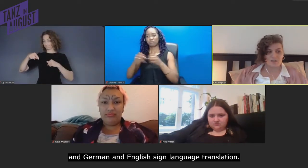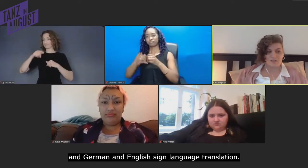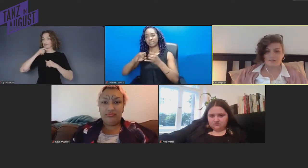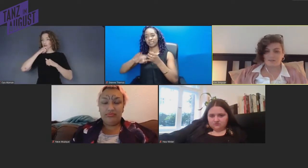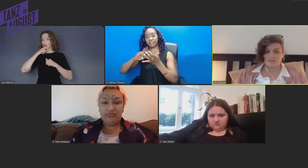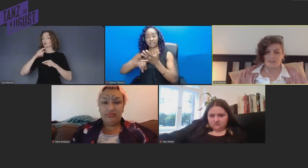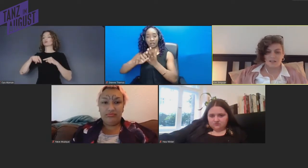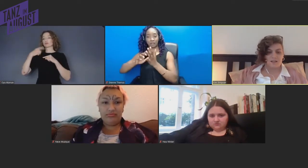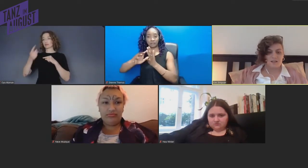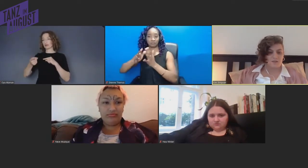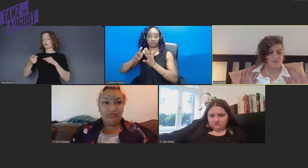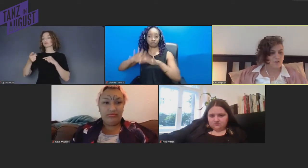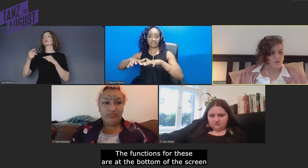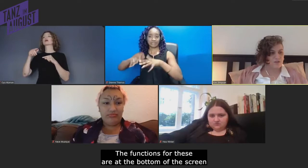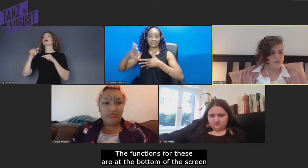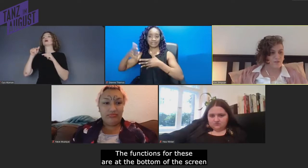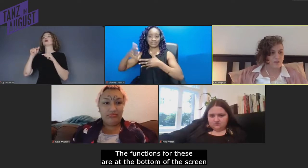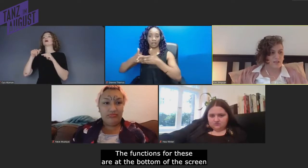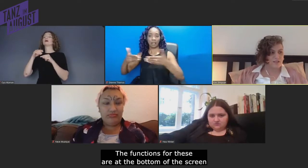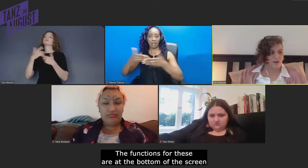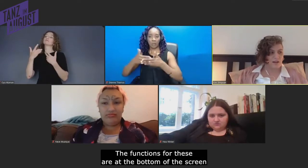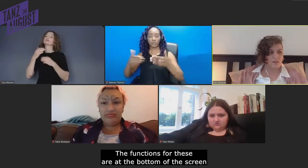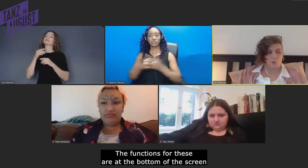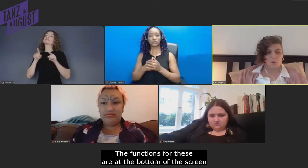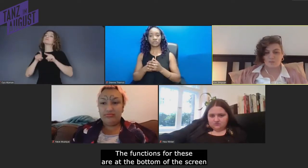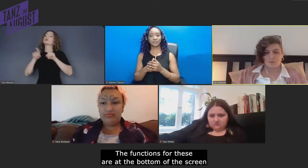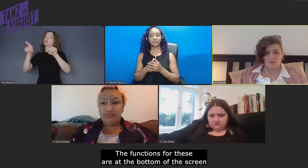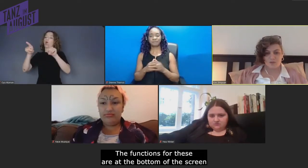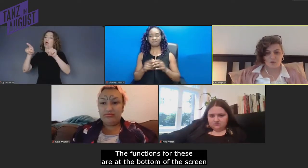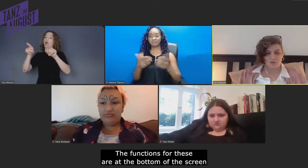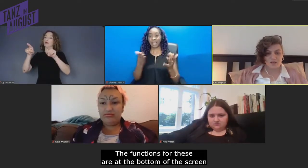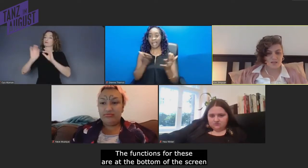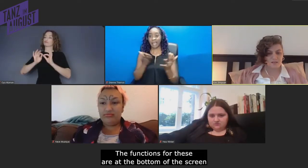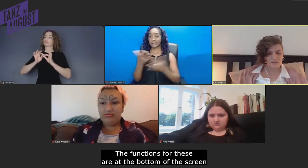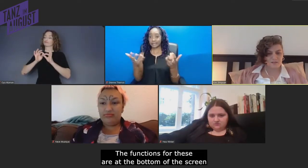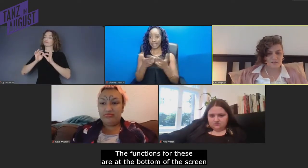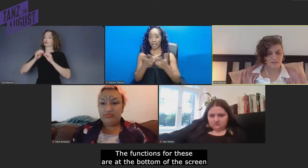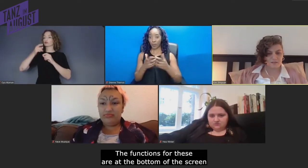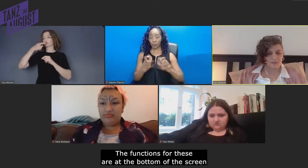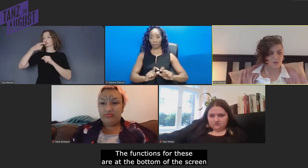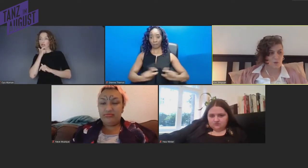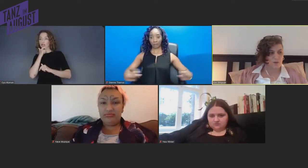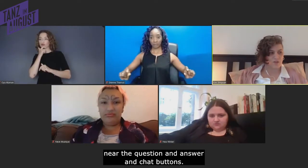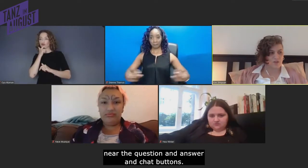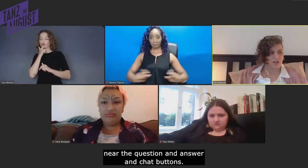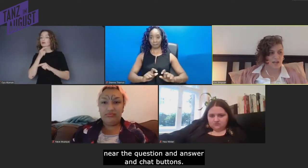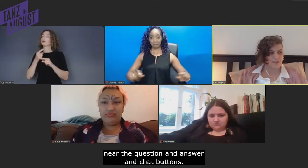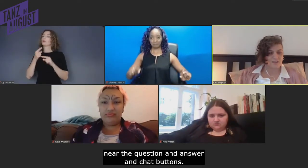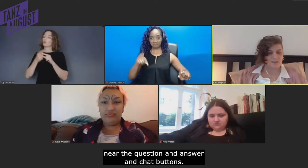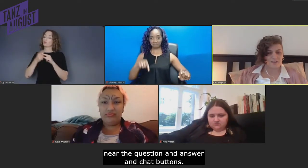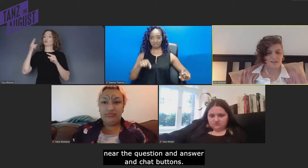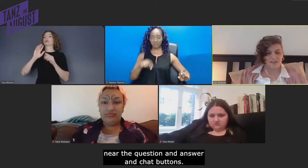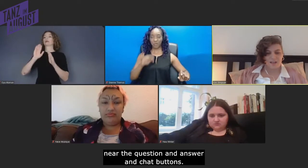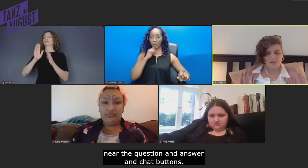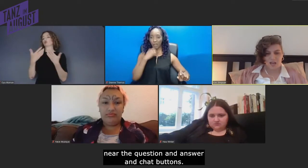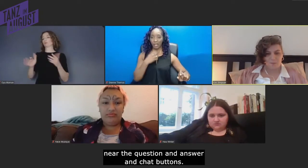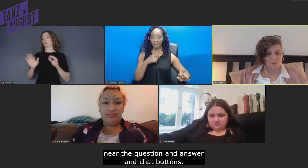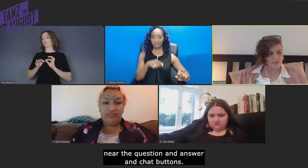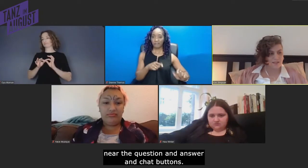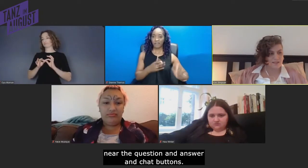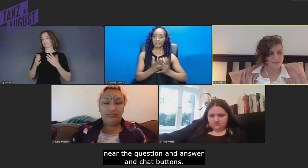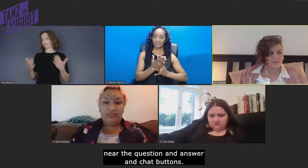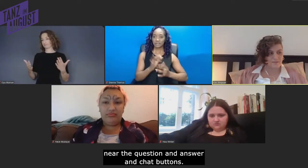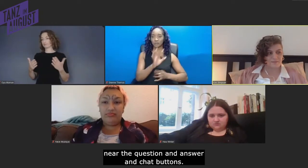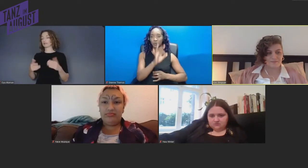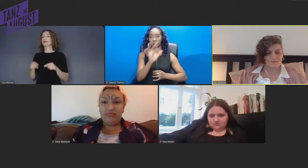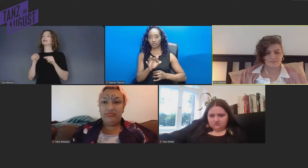translation. The functions for these are at the bottom of the screen, near the question and answer and chat